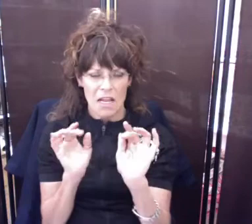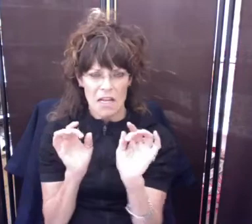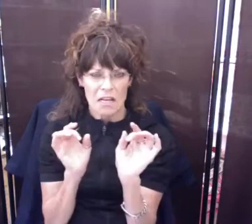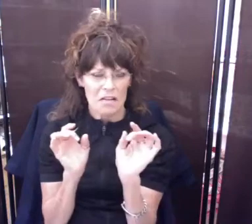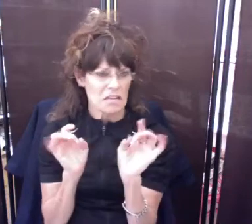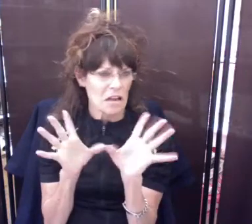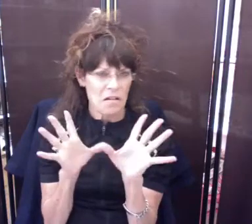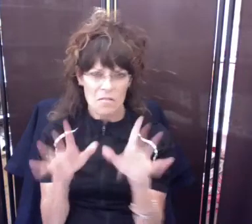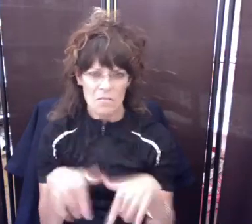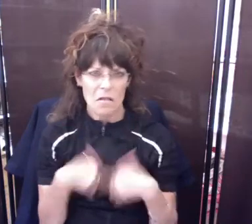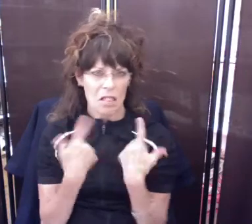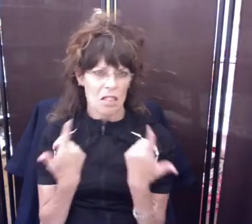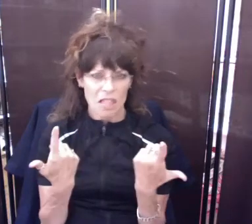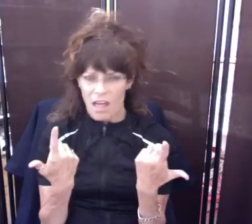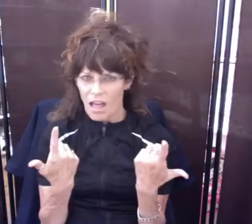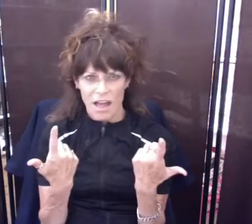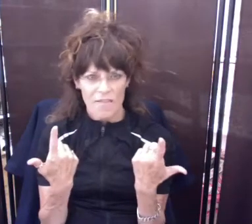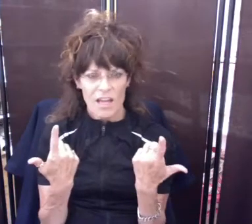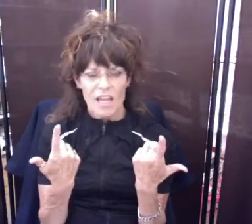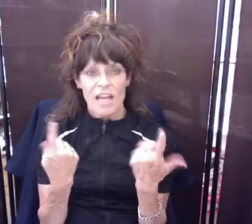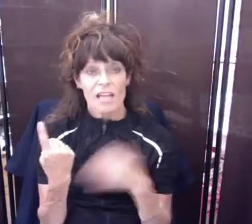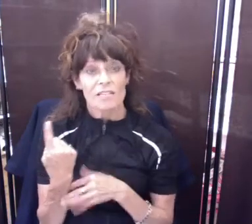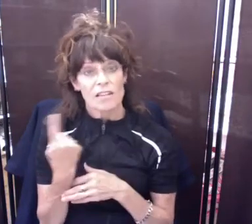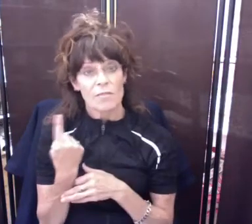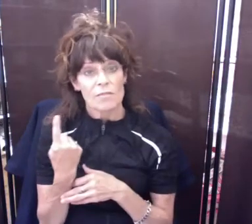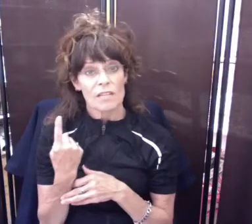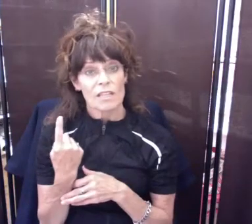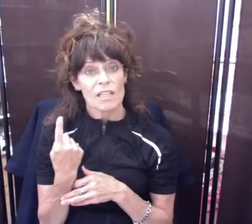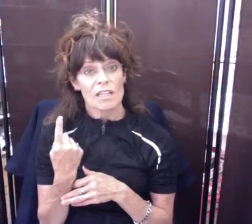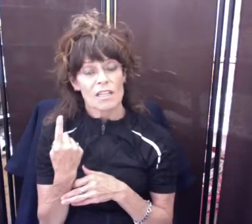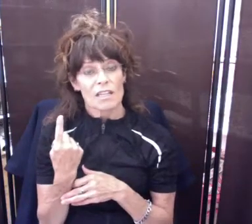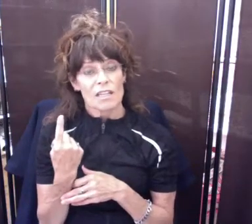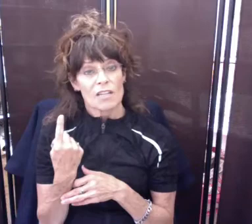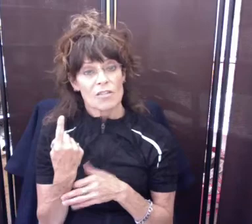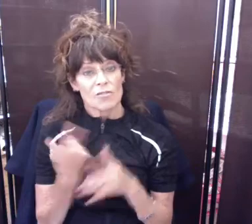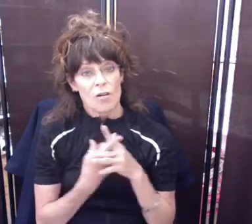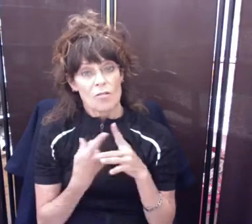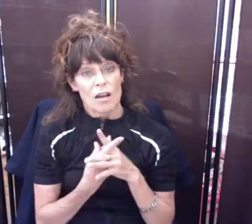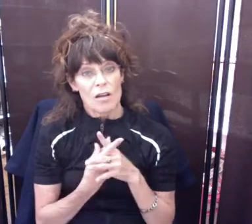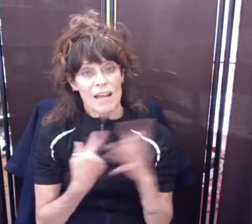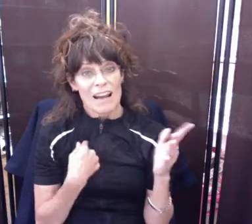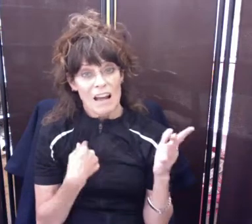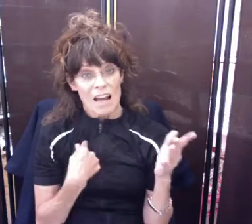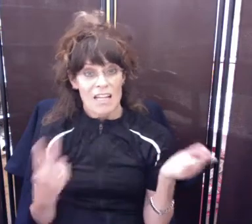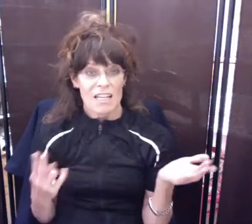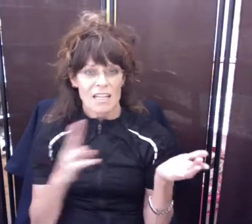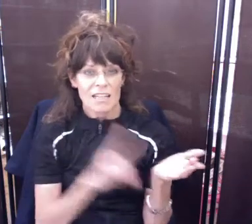and something had got my attention, and I signed myself into a 28-day treatment program. Now, here's what I didn't